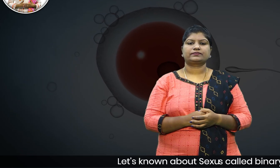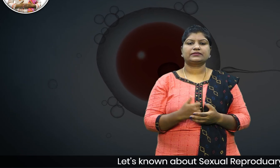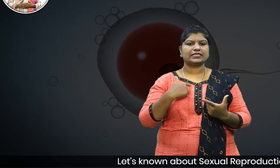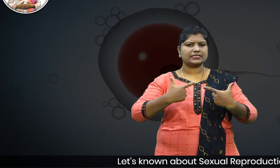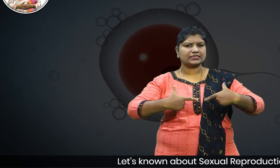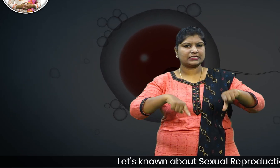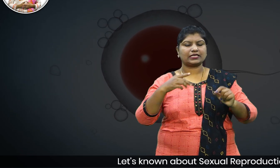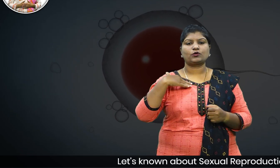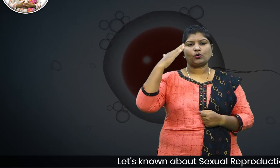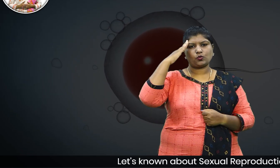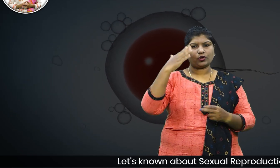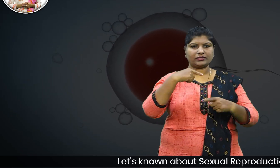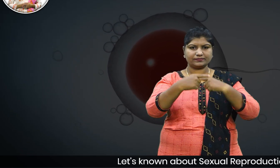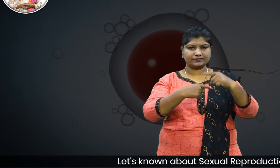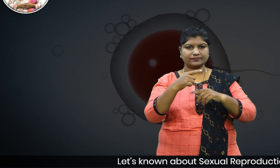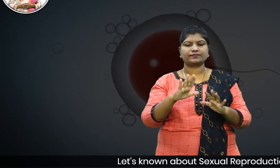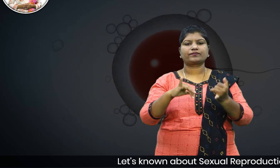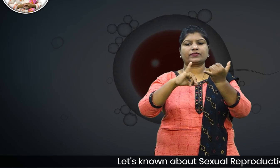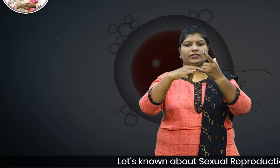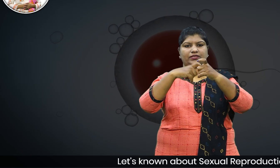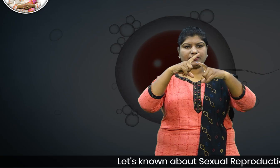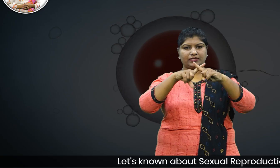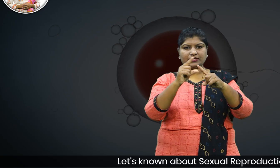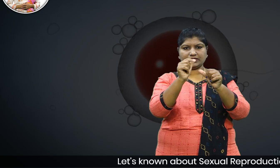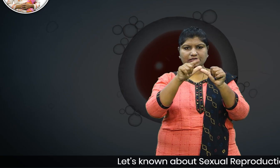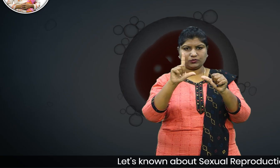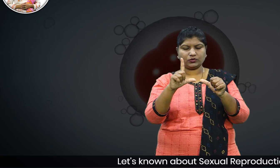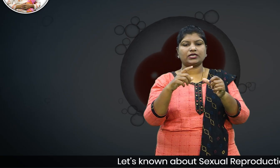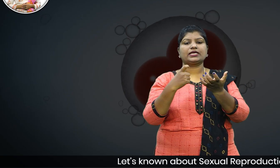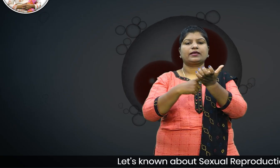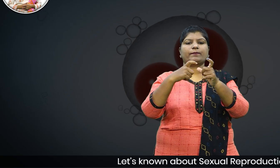Let's know about sexual reproduction.